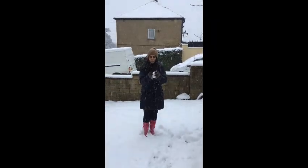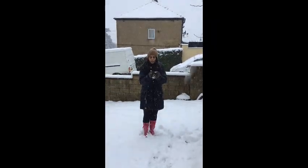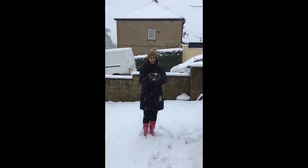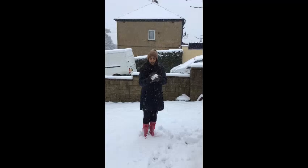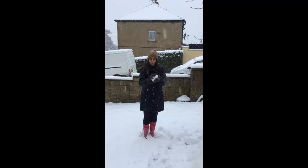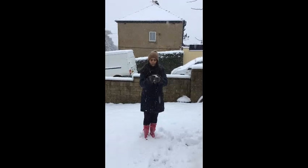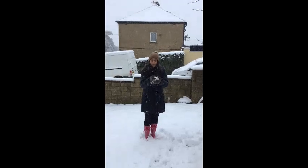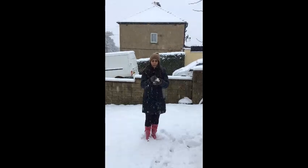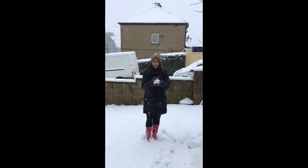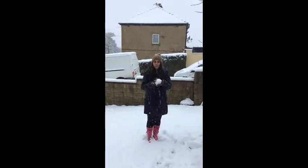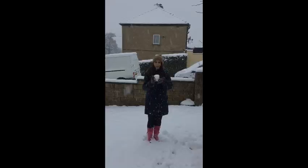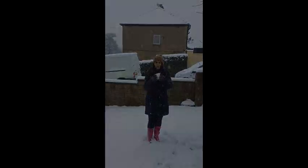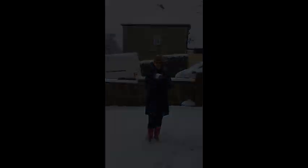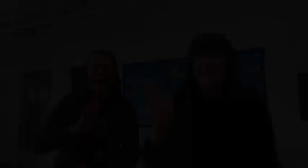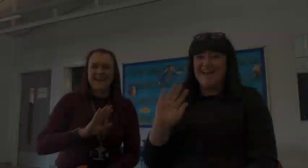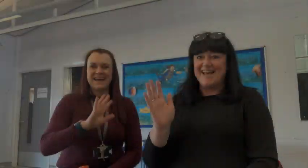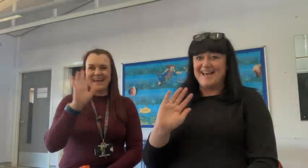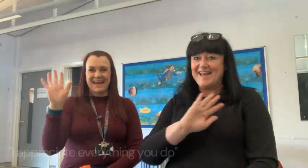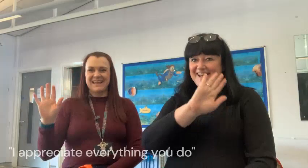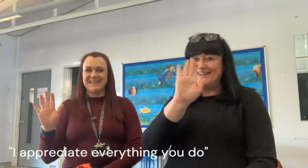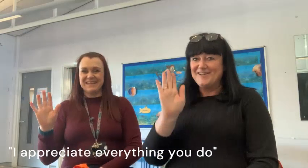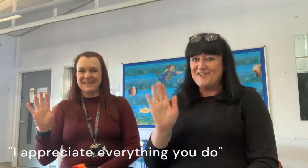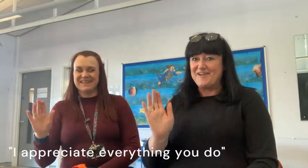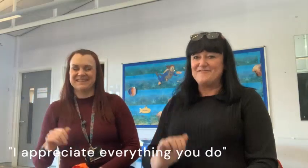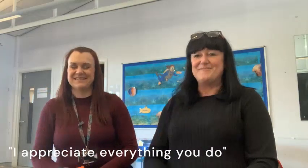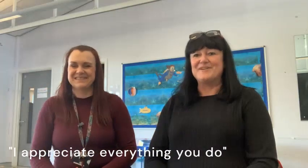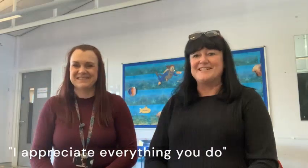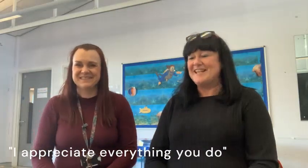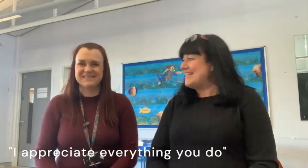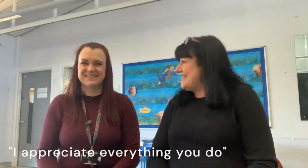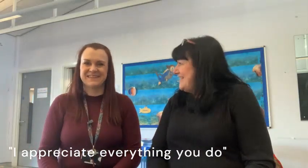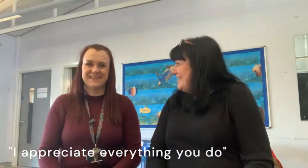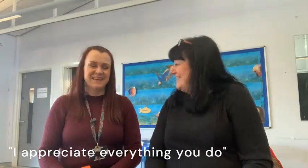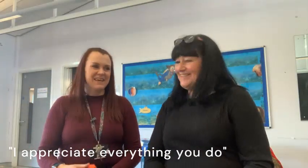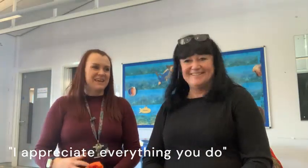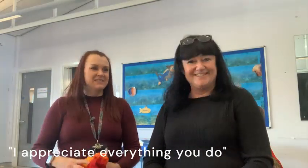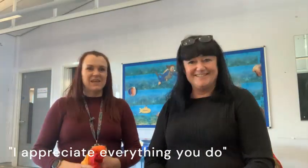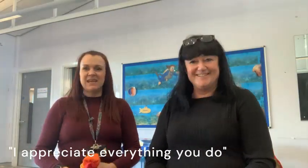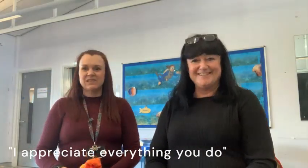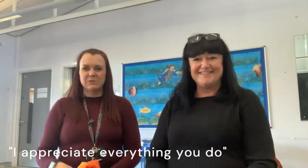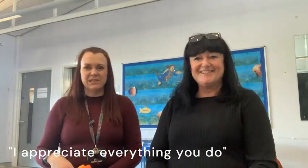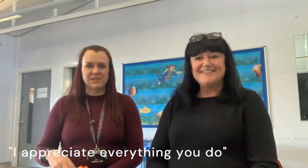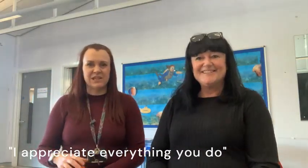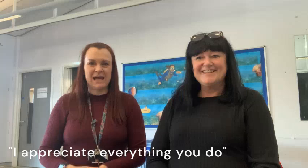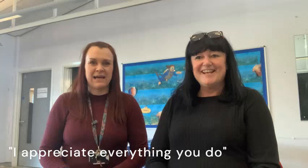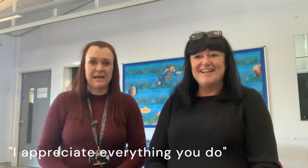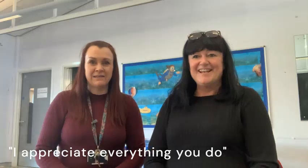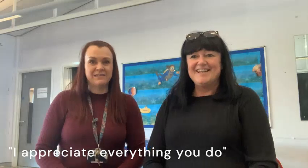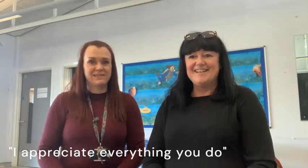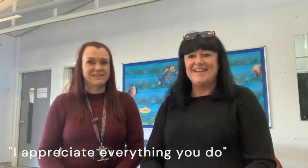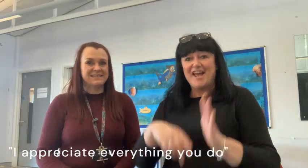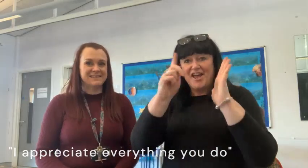We're all in this together Once we know that we are We're all stars